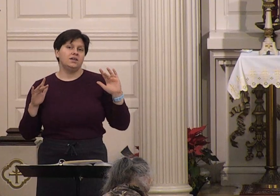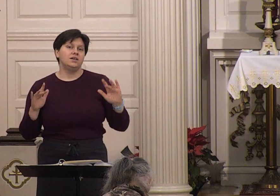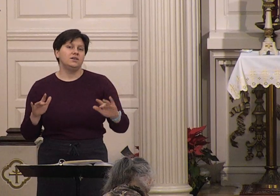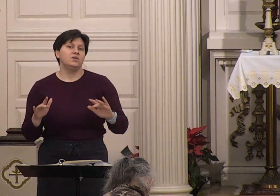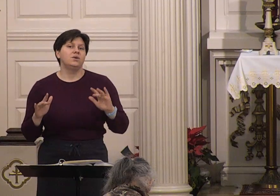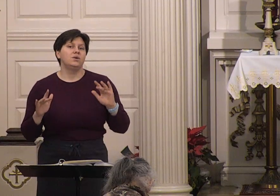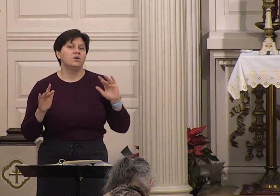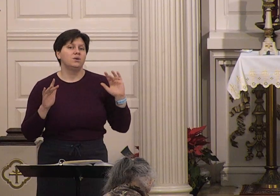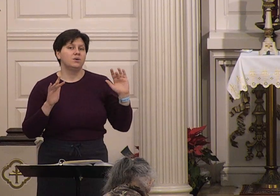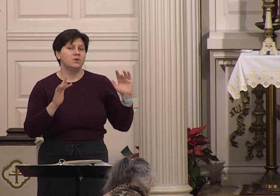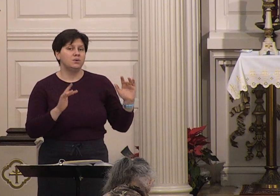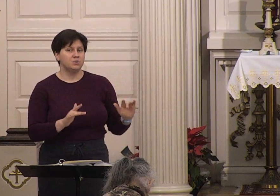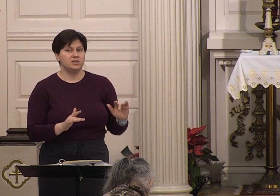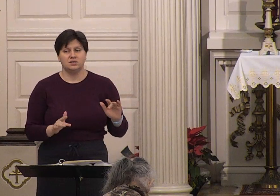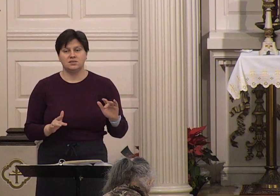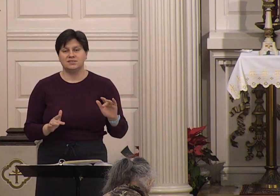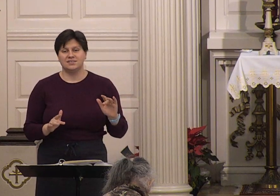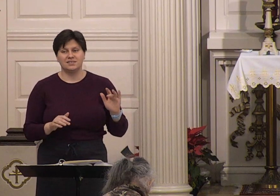miserere